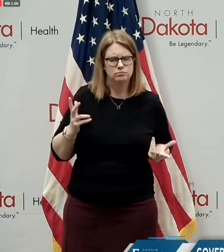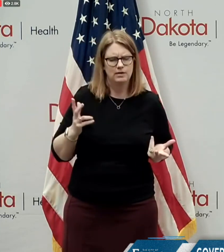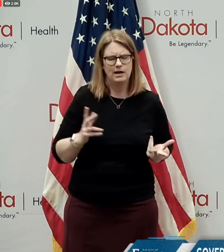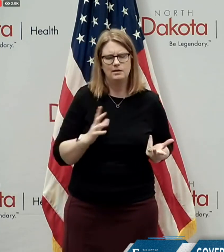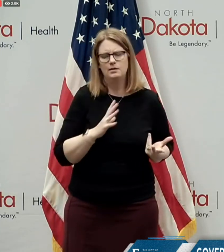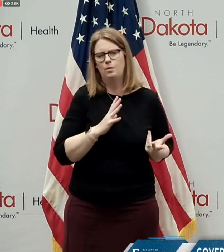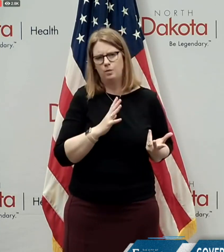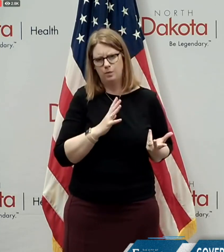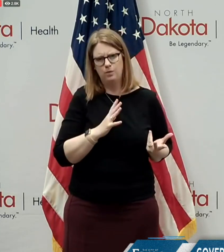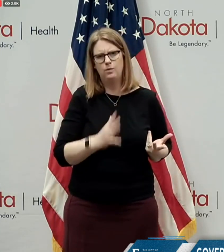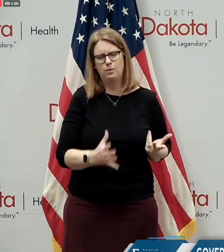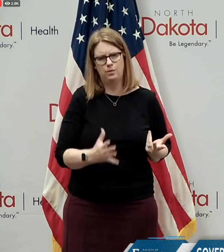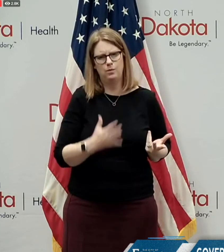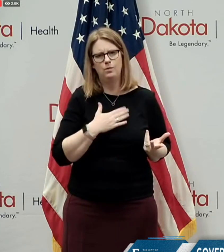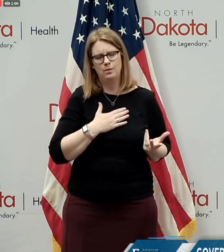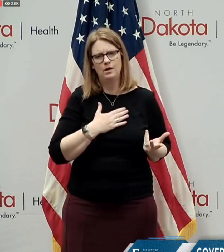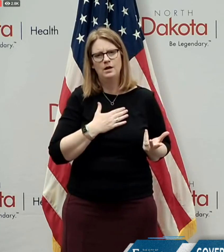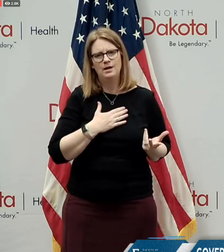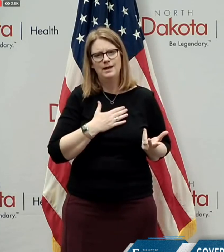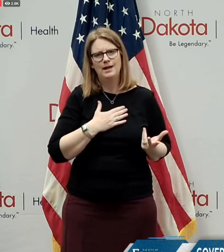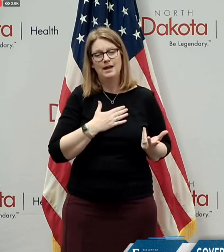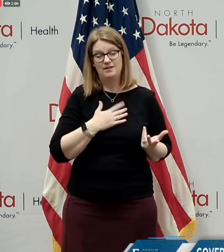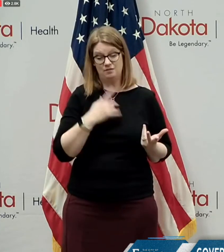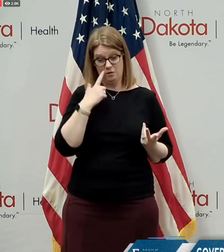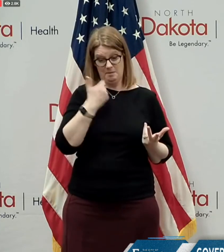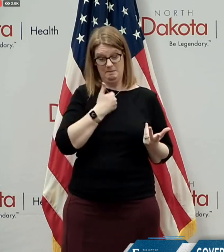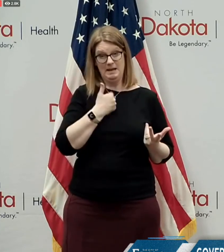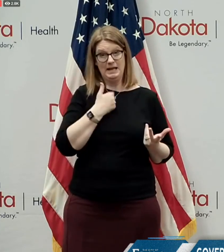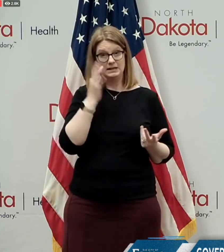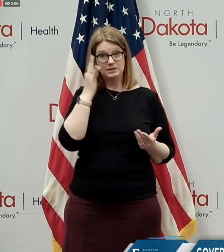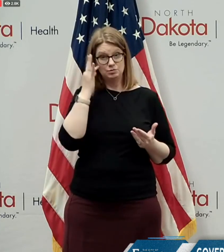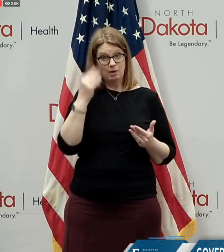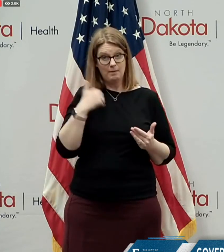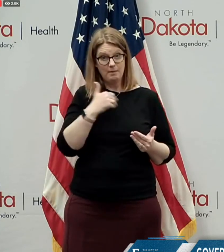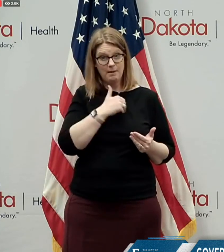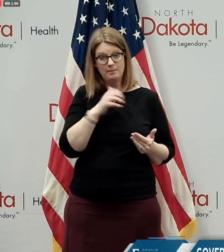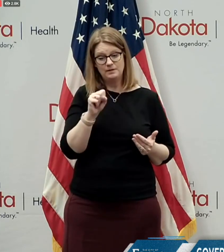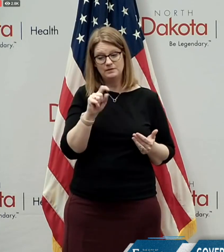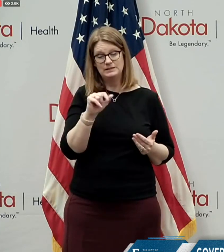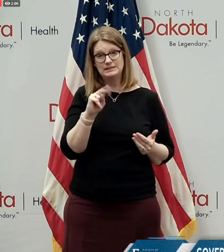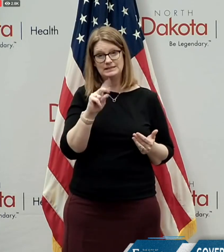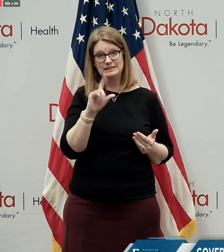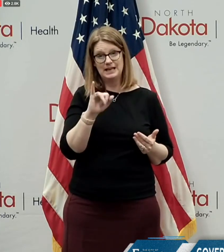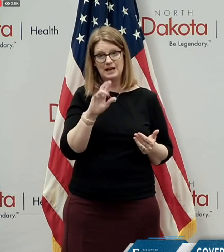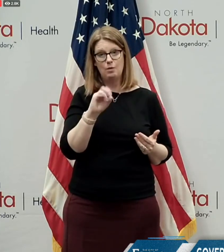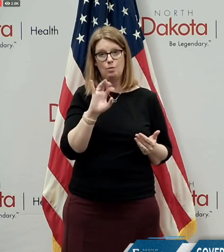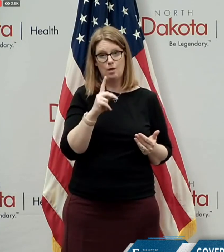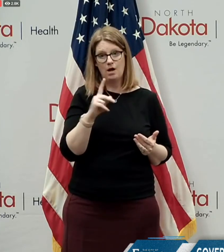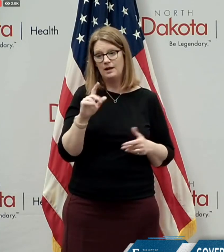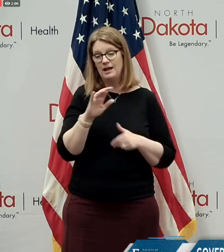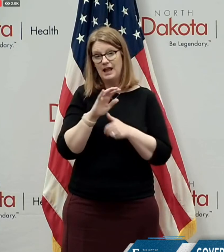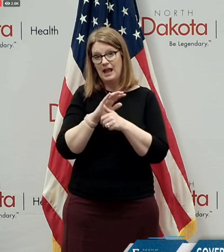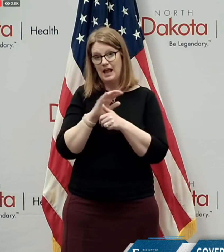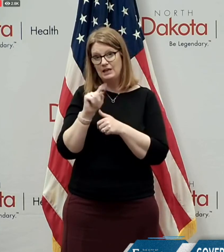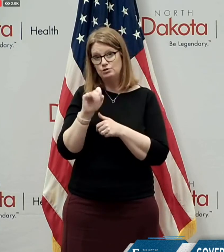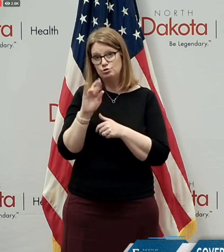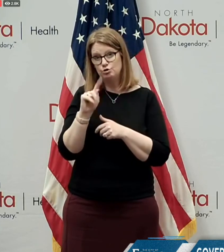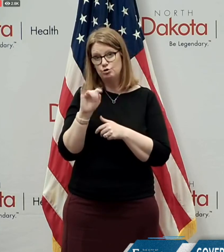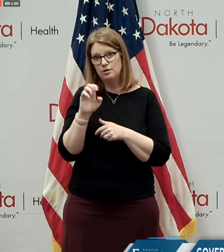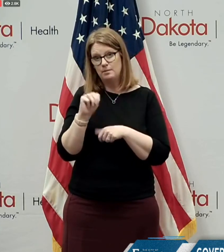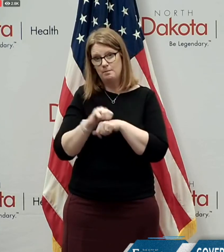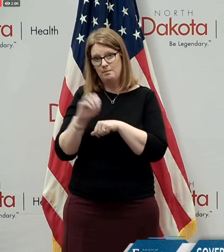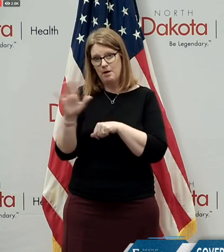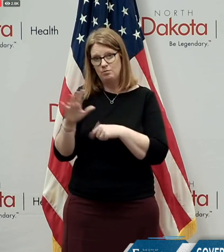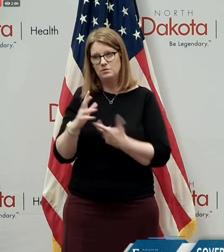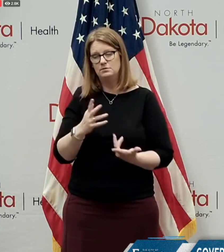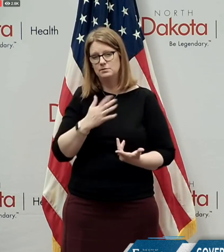can't thank you enough how much that means to me personally as a tribal member of Standing Rock and Turtle Mountain. So with that, I'm going to turn the mic over to